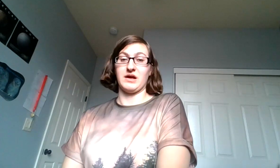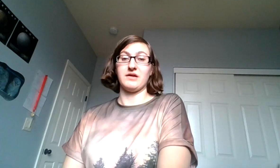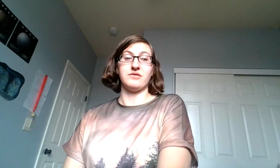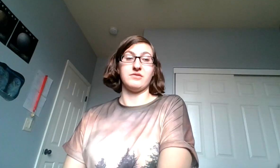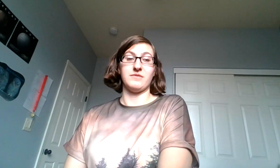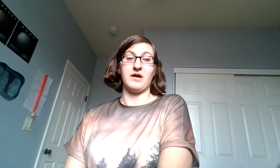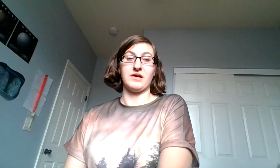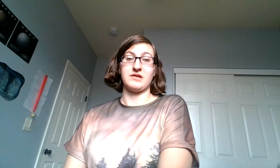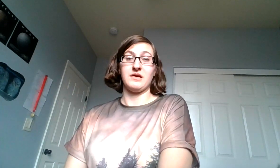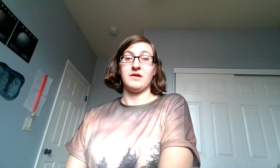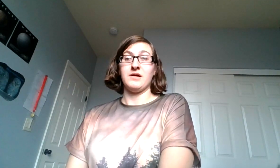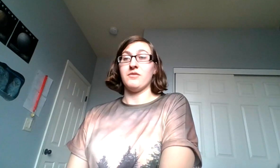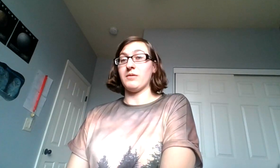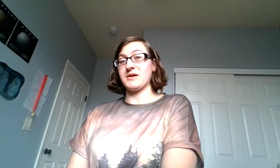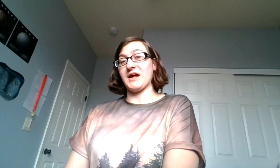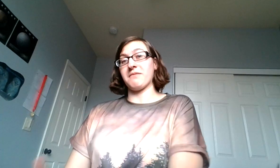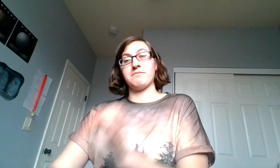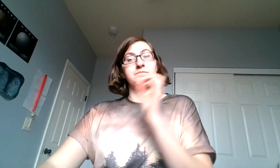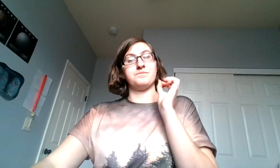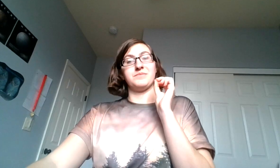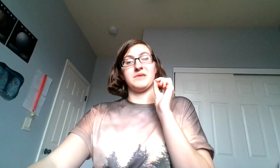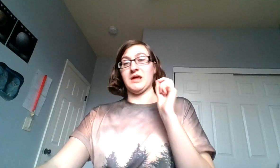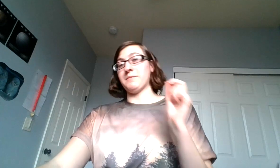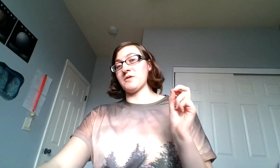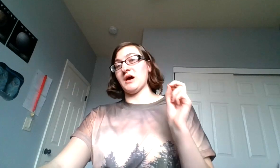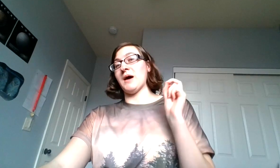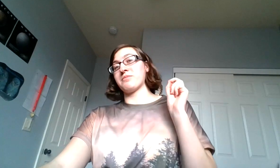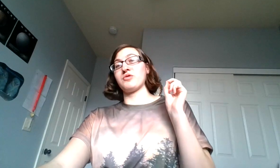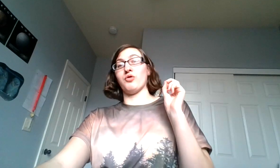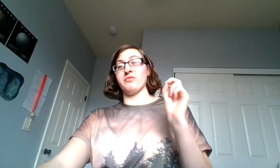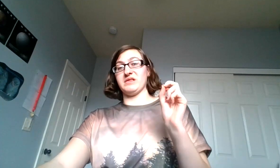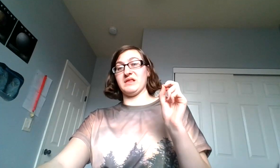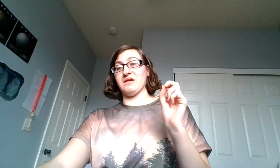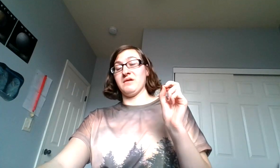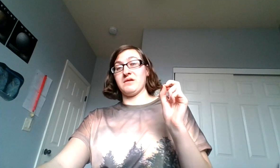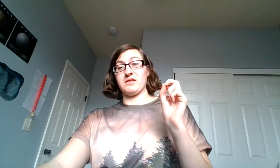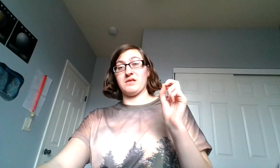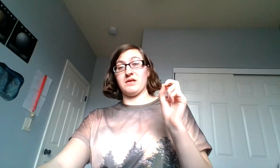the virus, one more thing, keep your job, don't lose it.